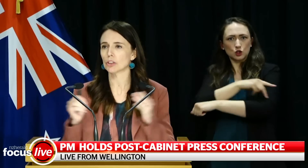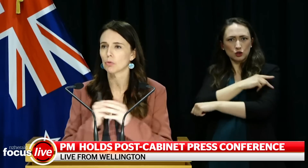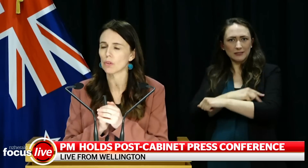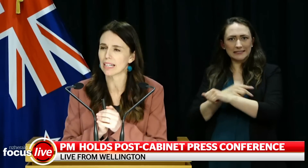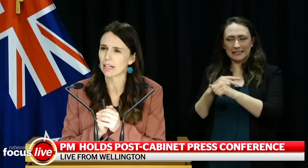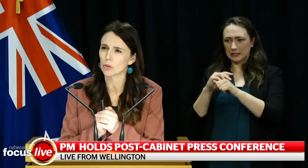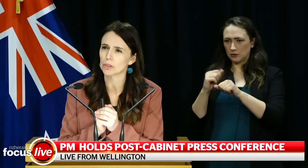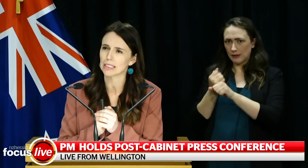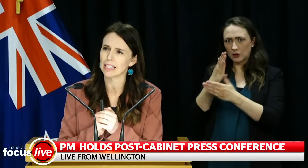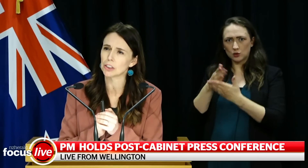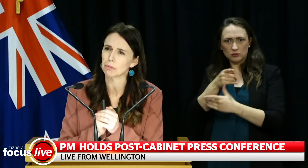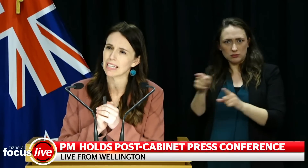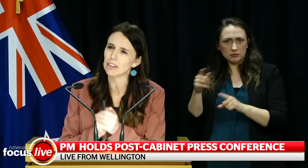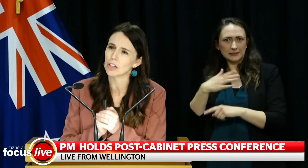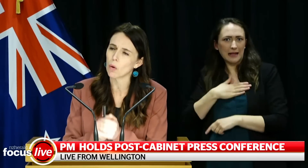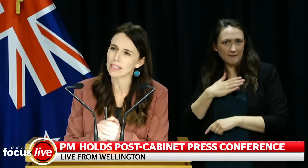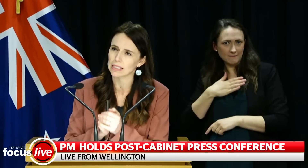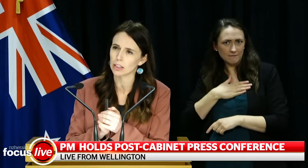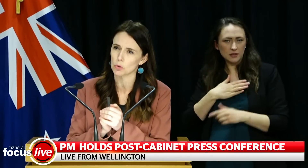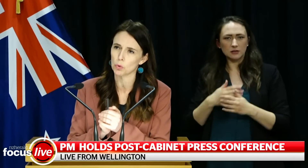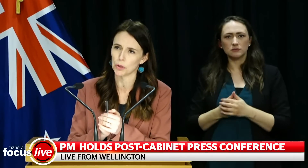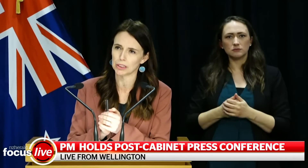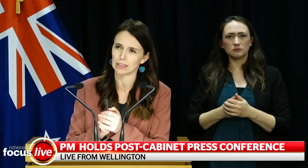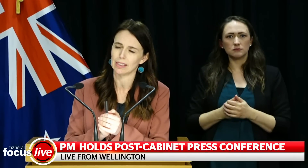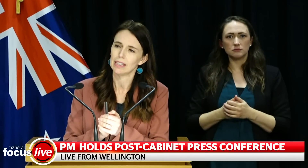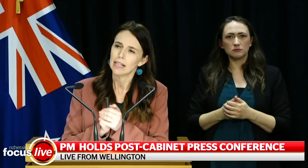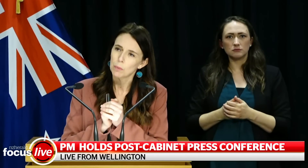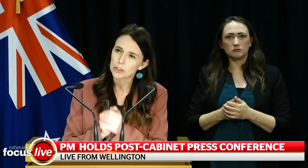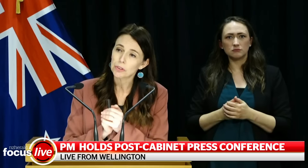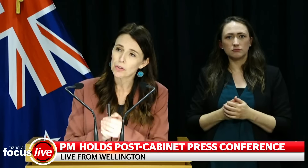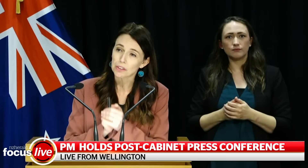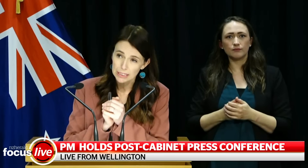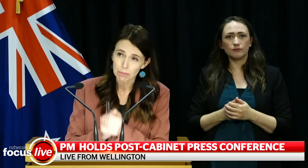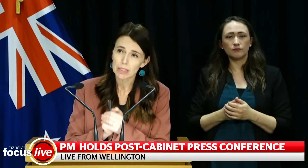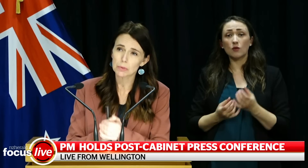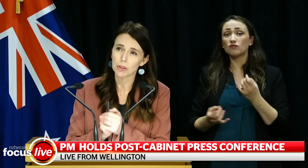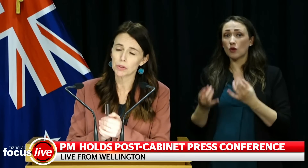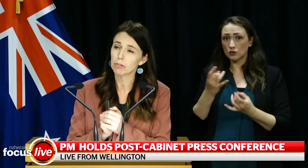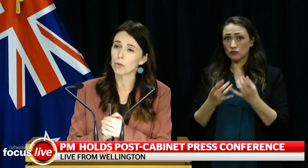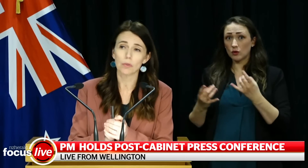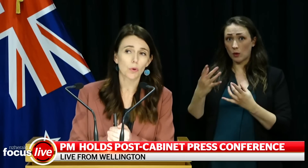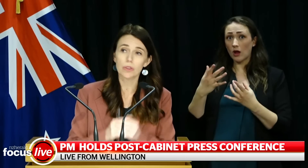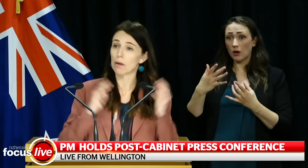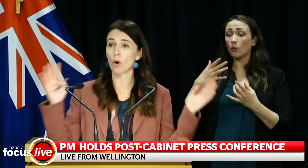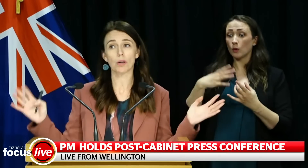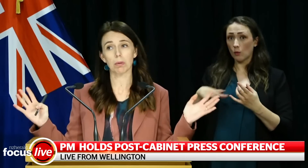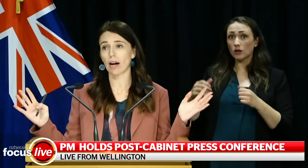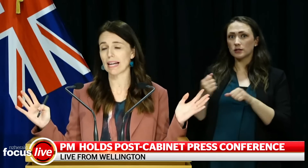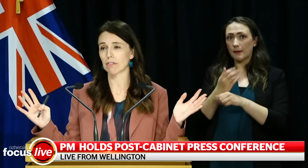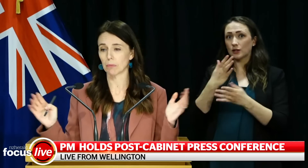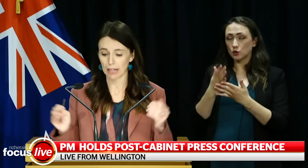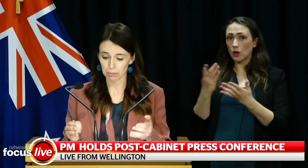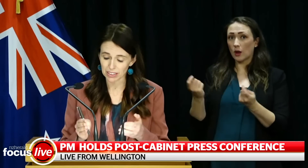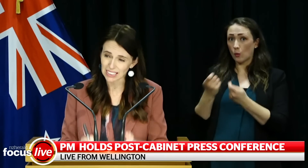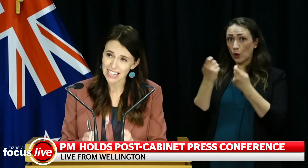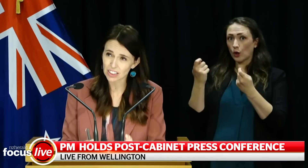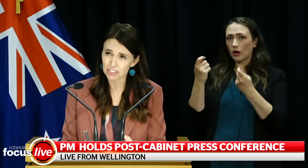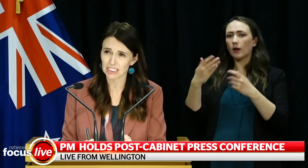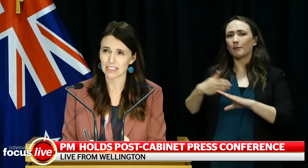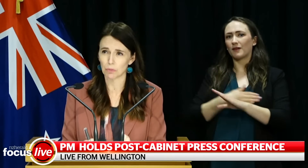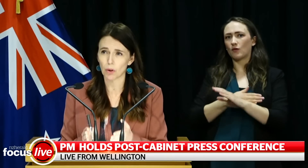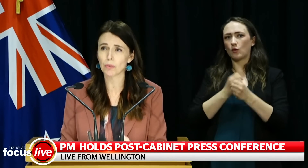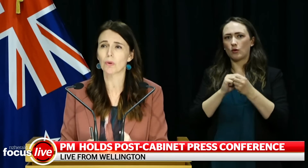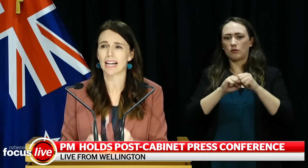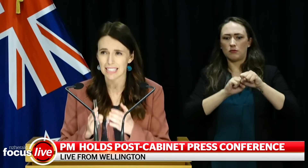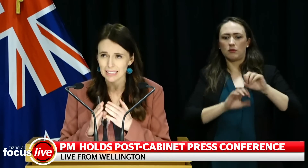carte blanche roll that out across the country without knowing that it has worked. And we do know there are some things we learnt from Rotorua that won't apply everywhere, because as I've